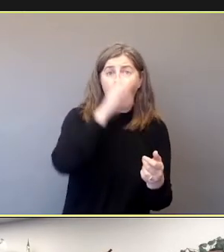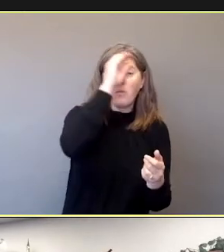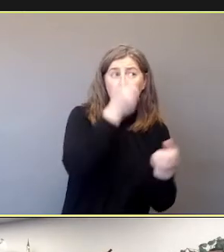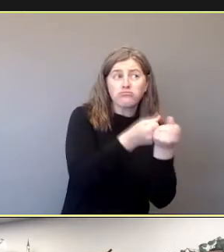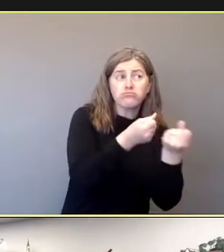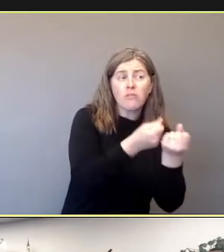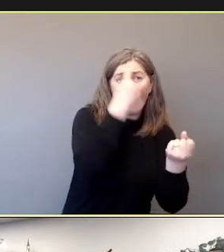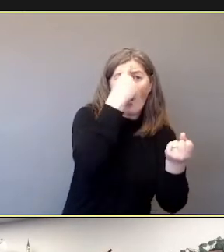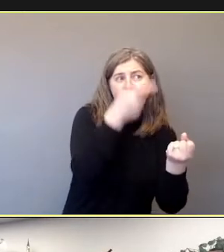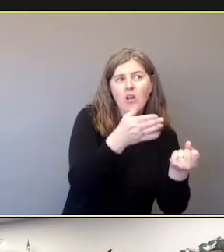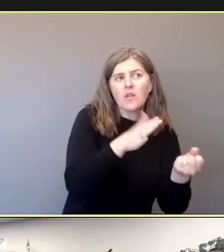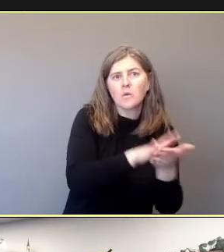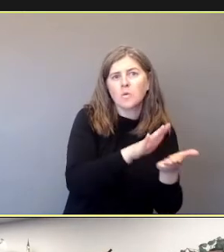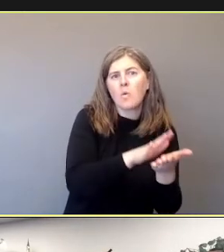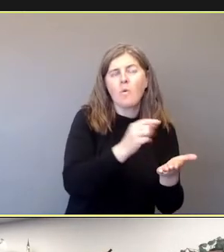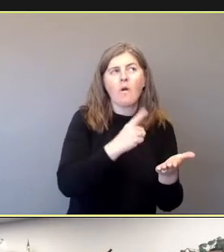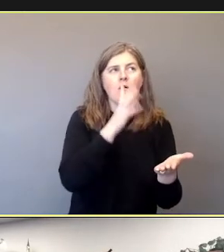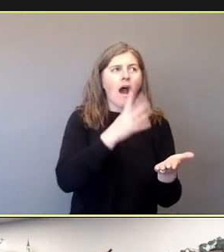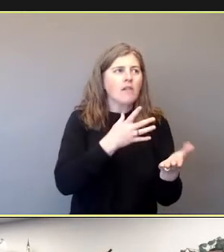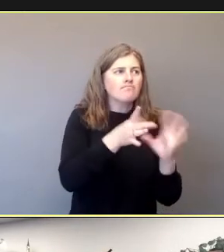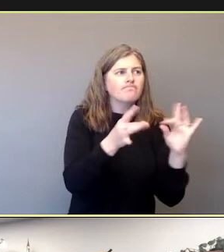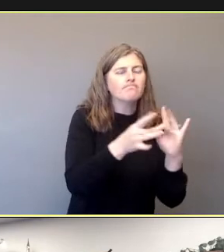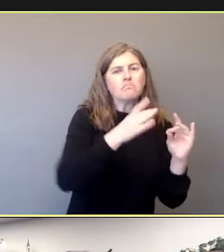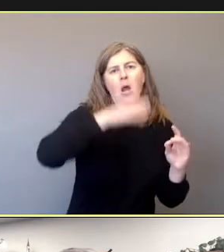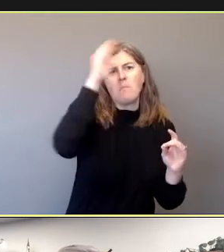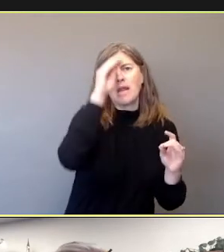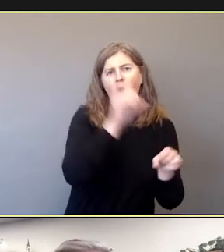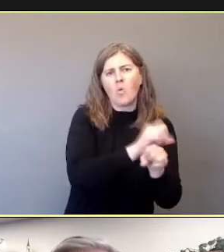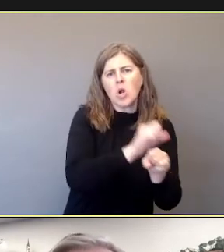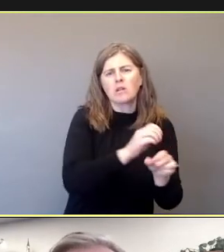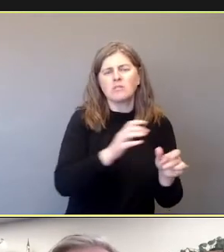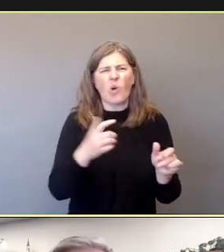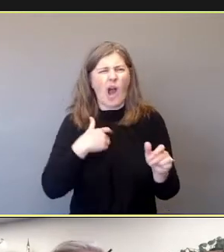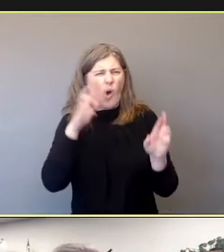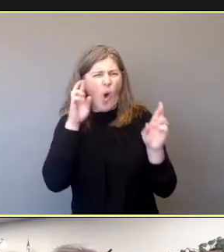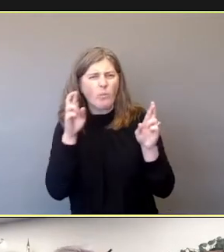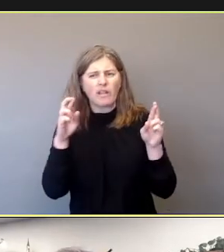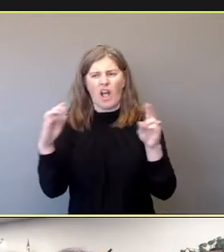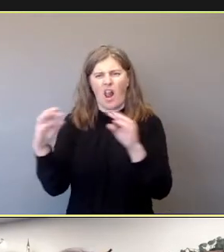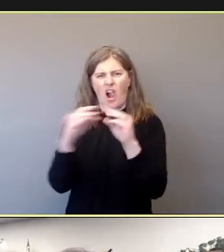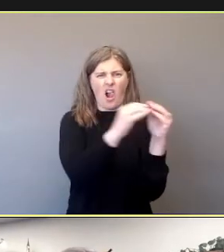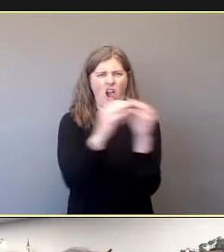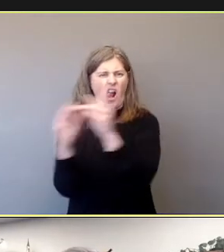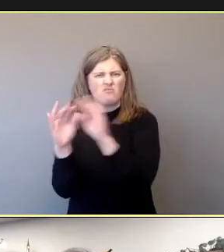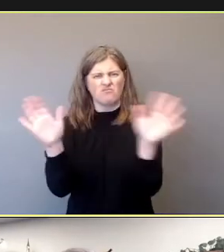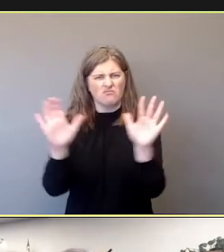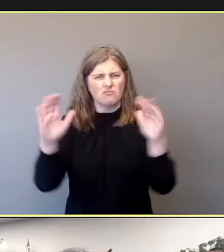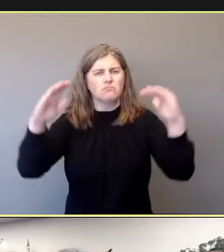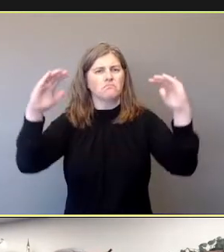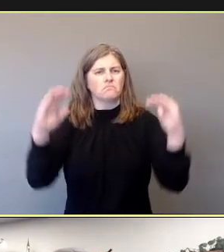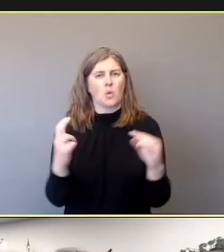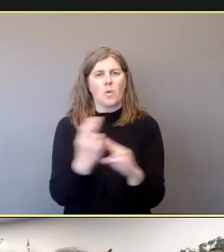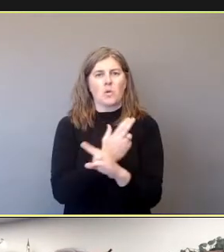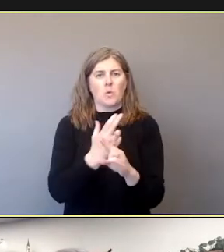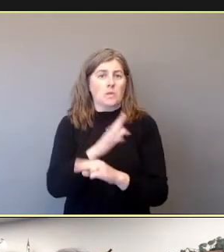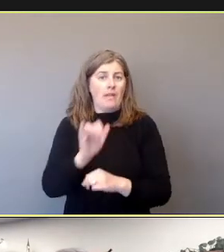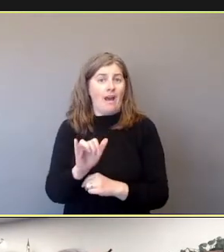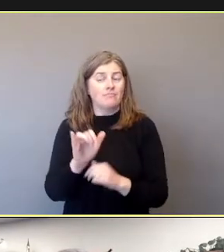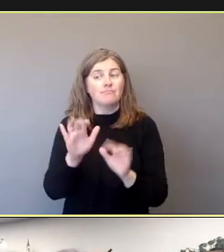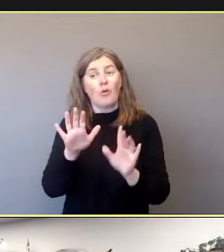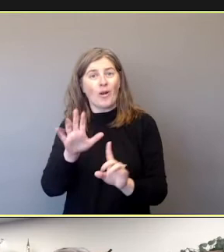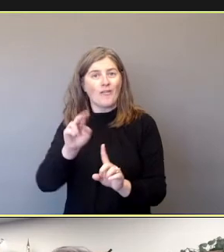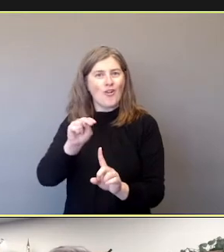at the workplace, in a workplace meeting. And so I'm kind of hoping that we can use that wonderful New